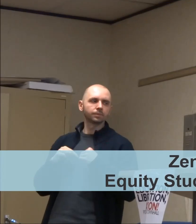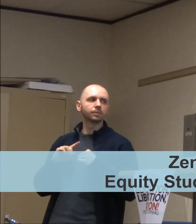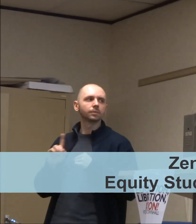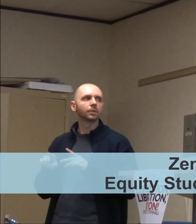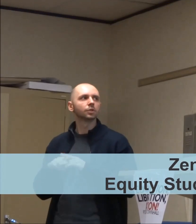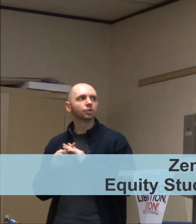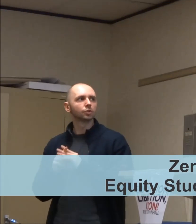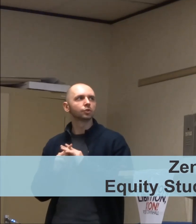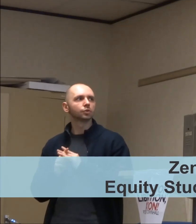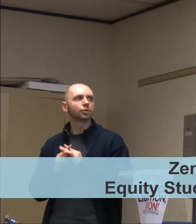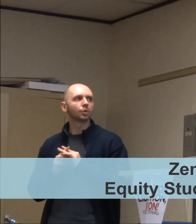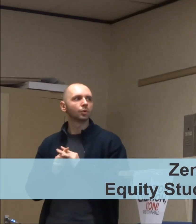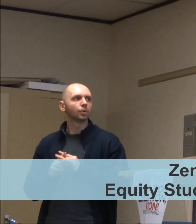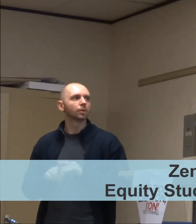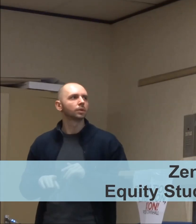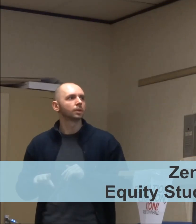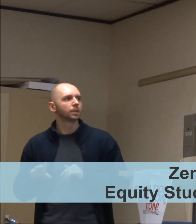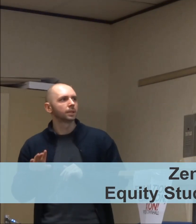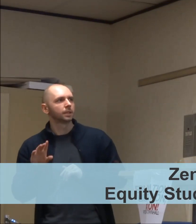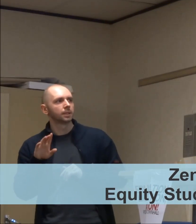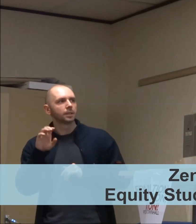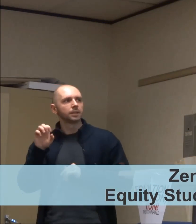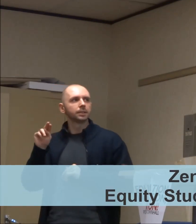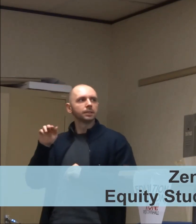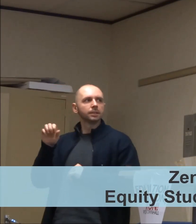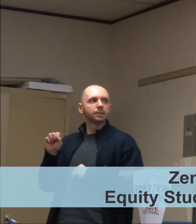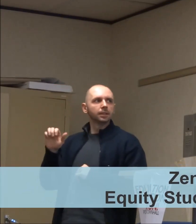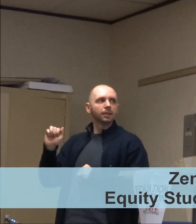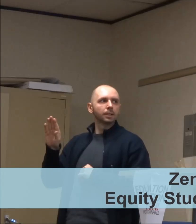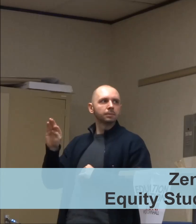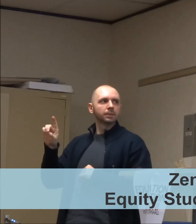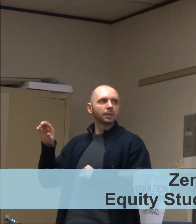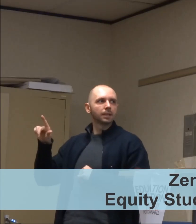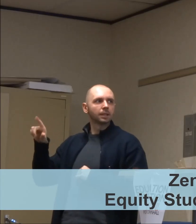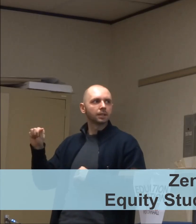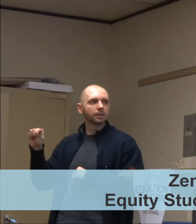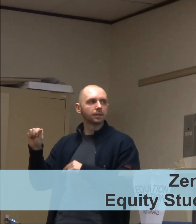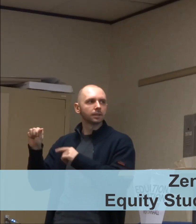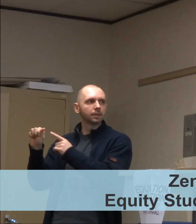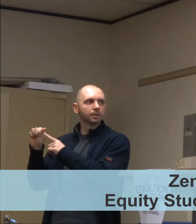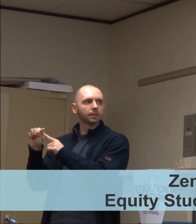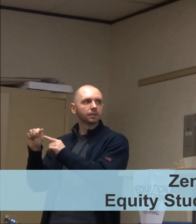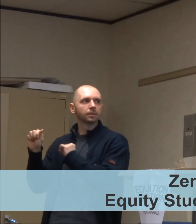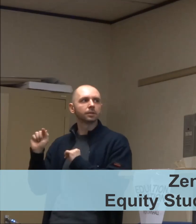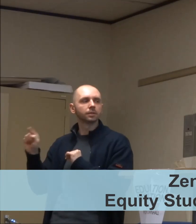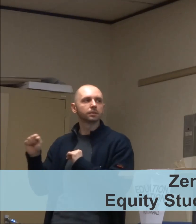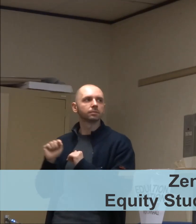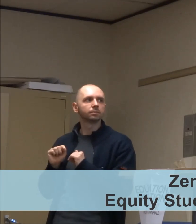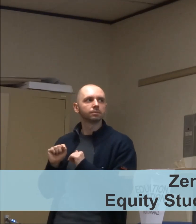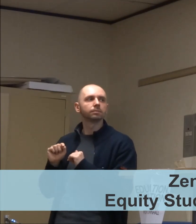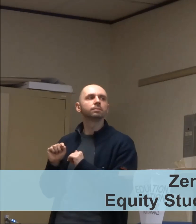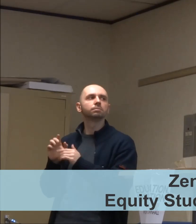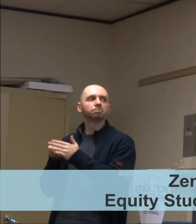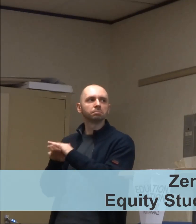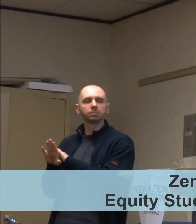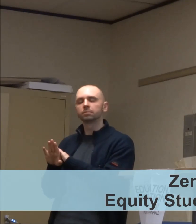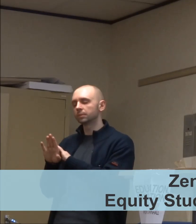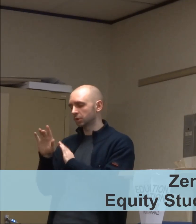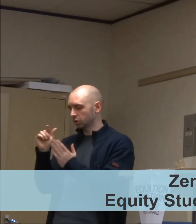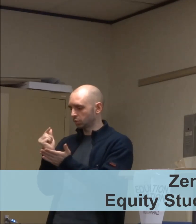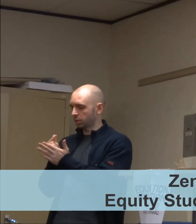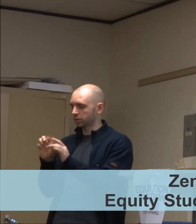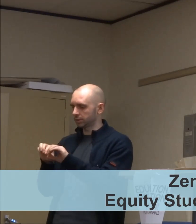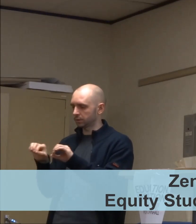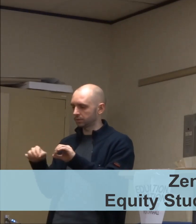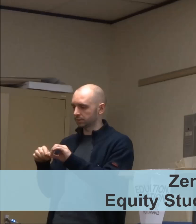Enas Abdalla, as a Transitional Year Programme alumni, will be entering the final year of her undergraduate degree at the University of Toronto,